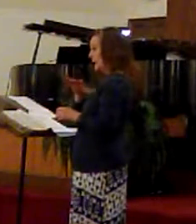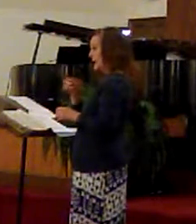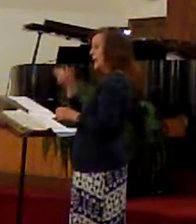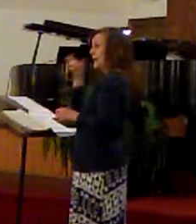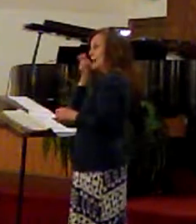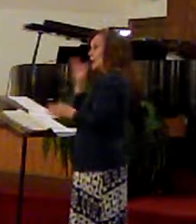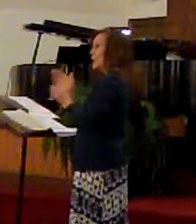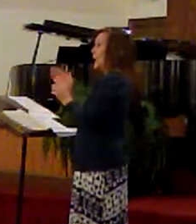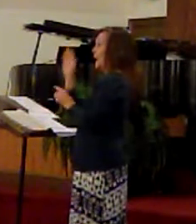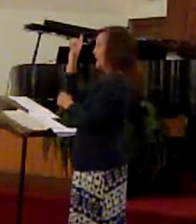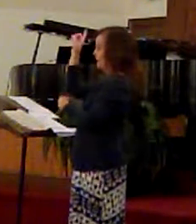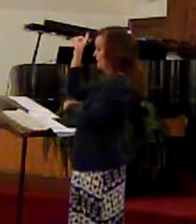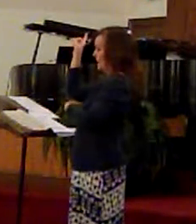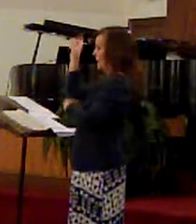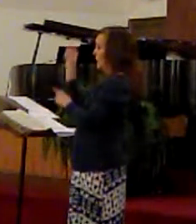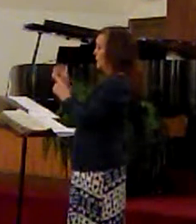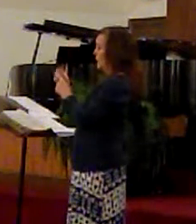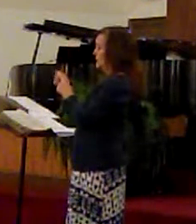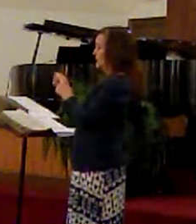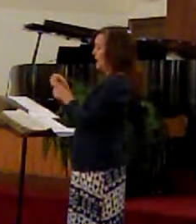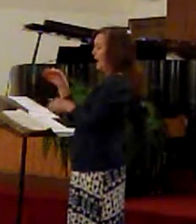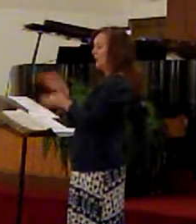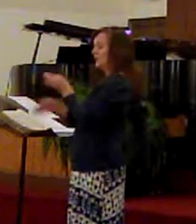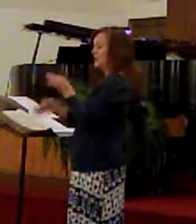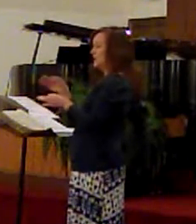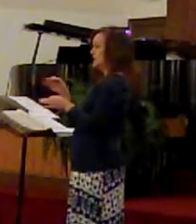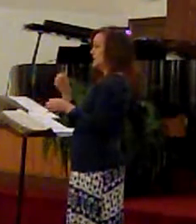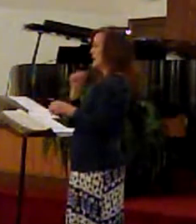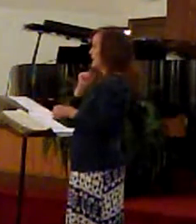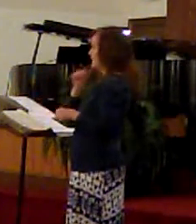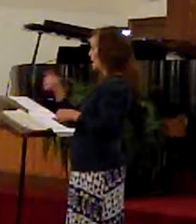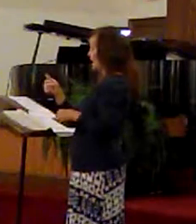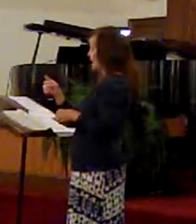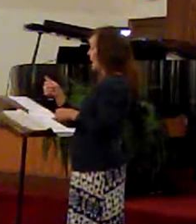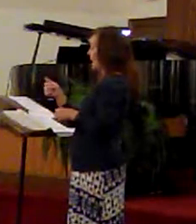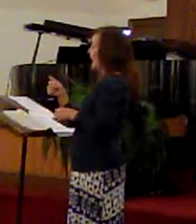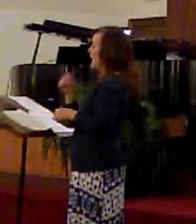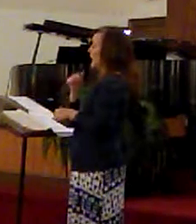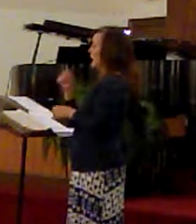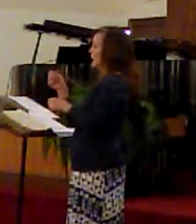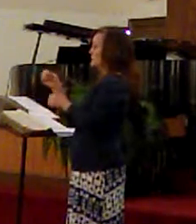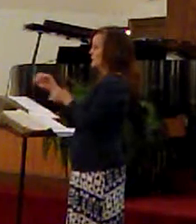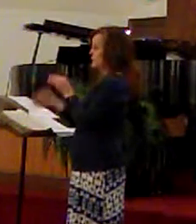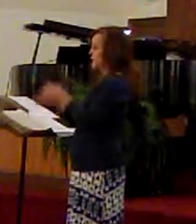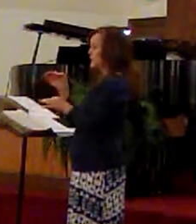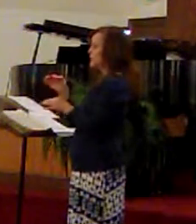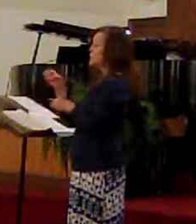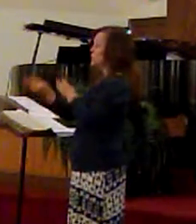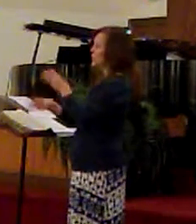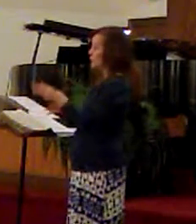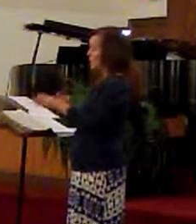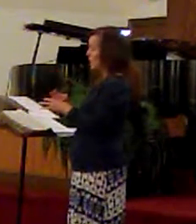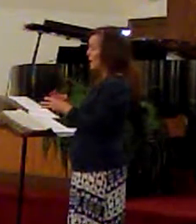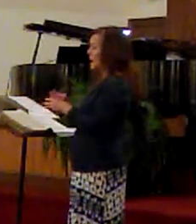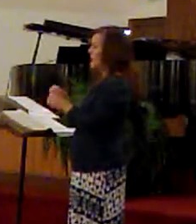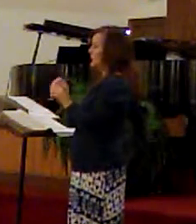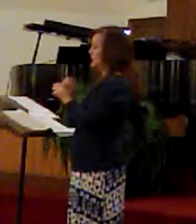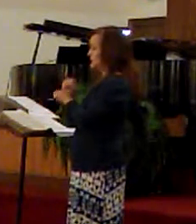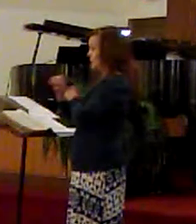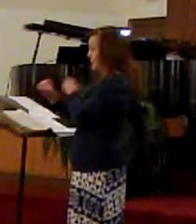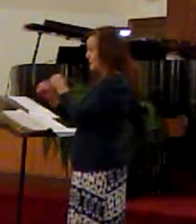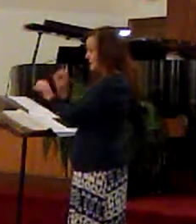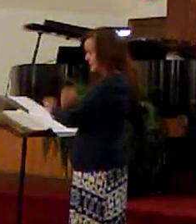not, I judge him not, for I came not to judge the world, but to save the world. He that rejecteth me and